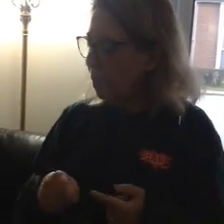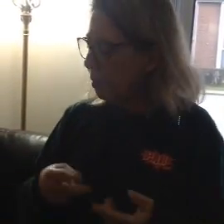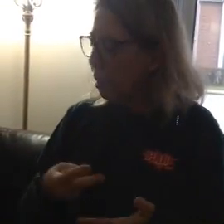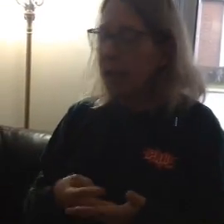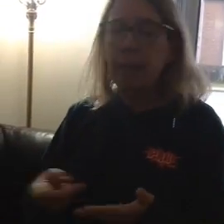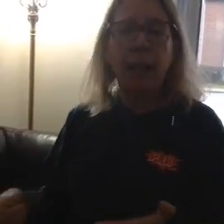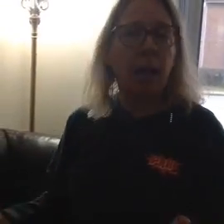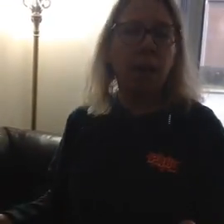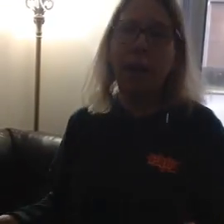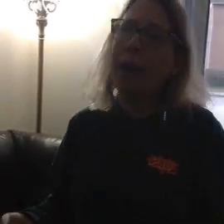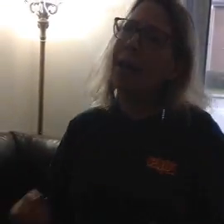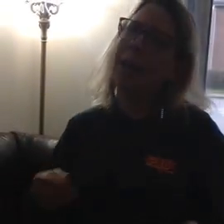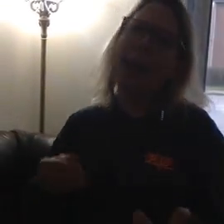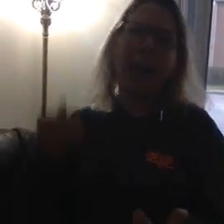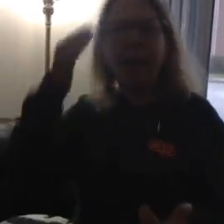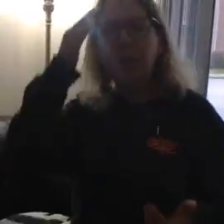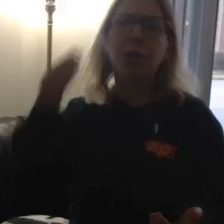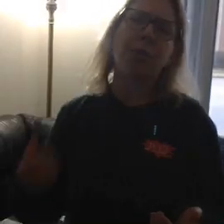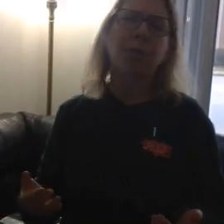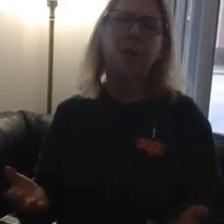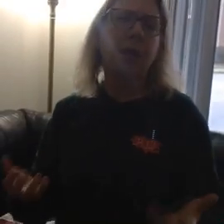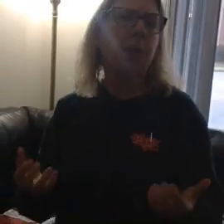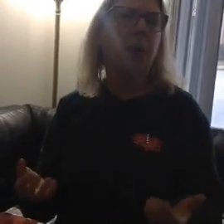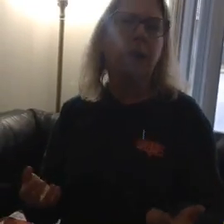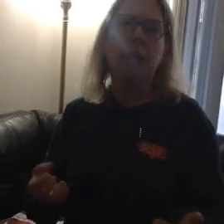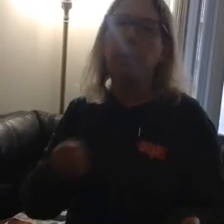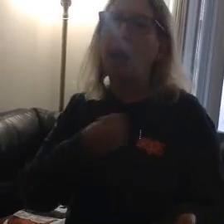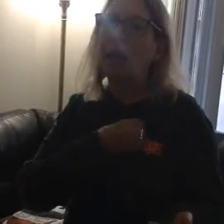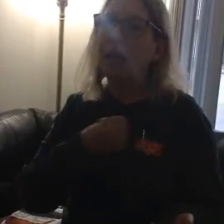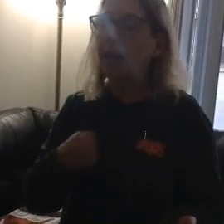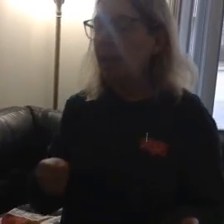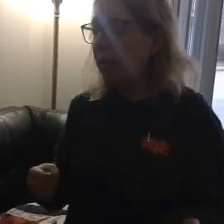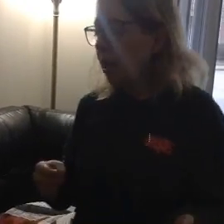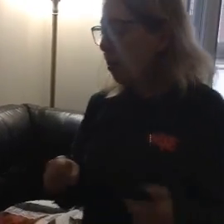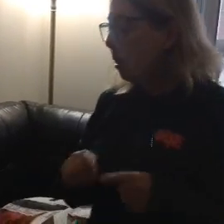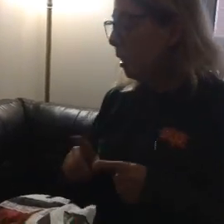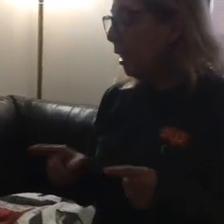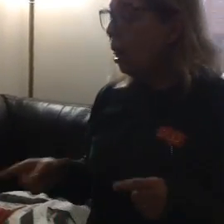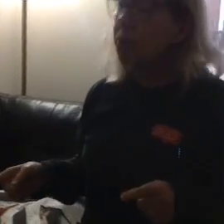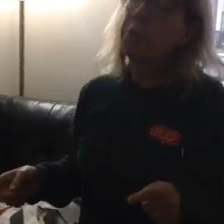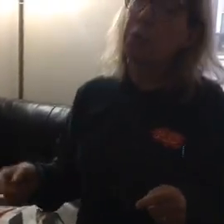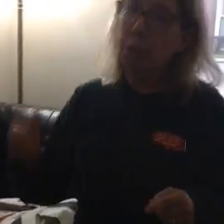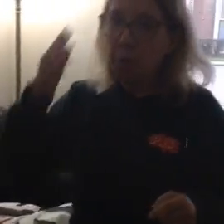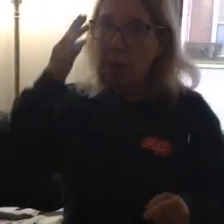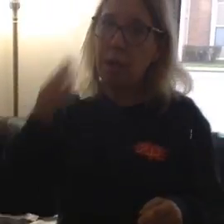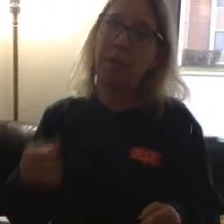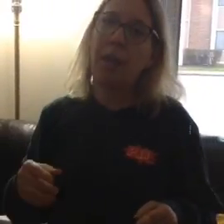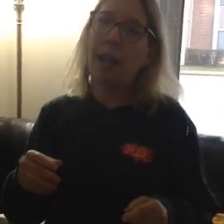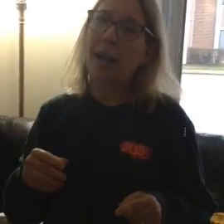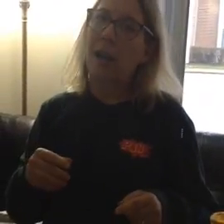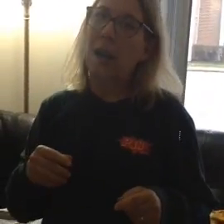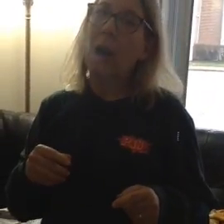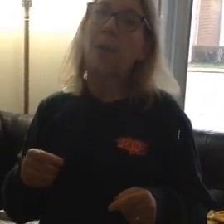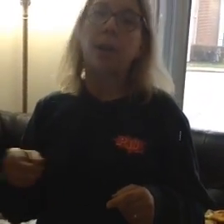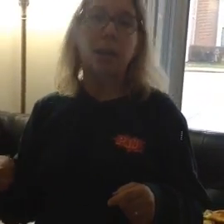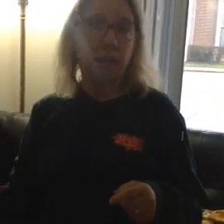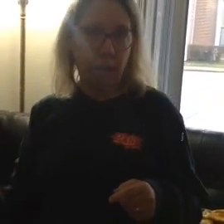was laying down, I knew that he wanted a blanket, but then he also knew that I wanted him